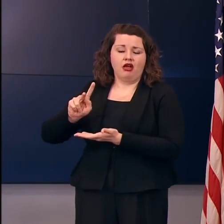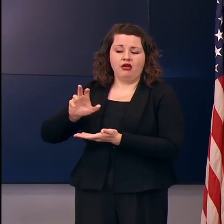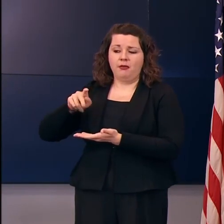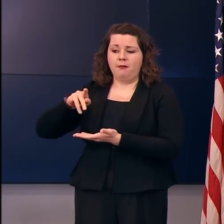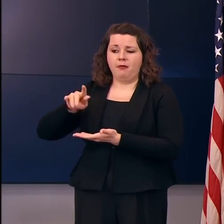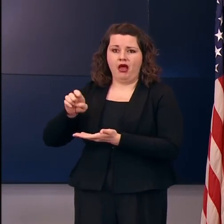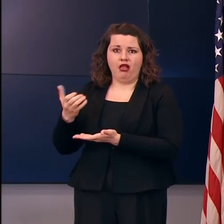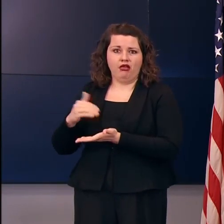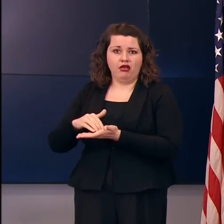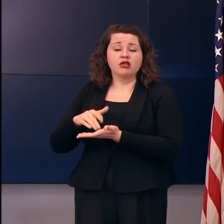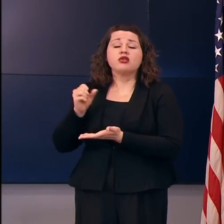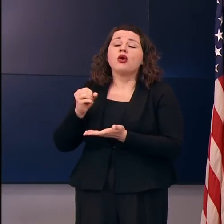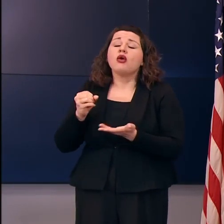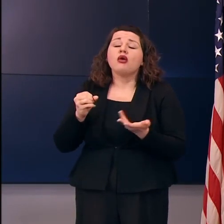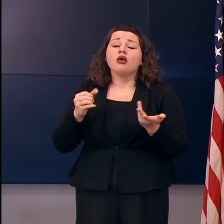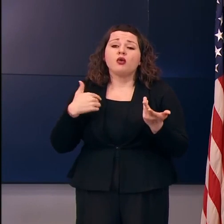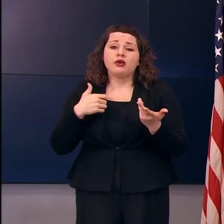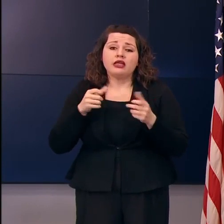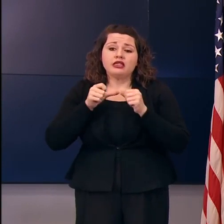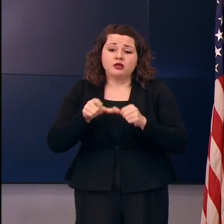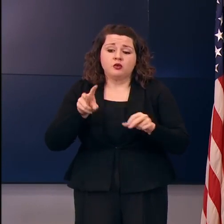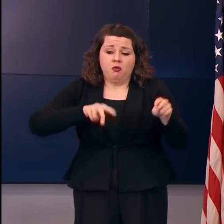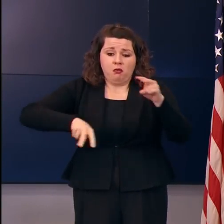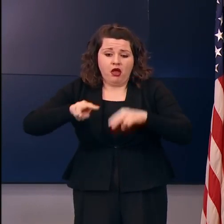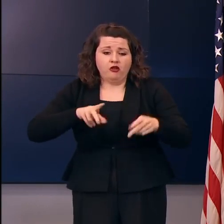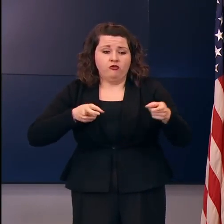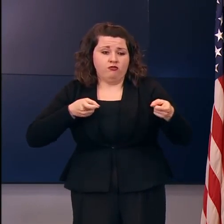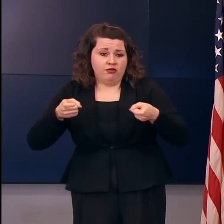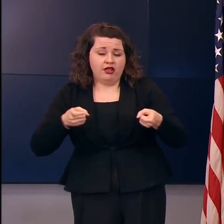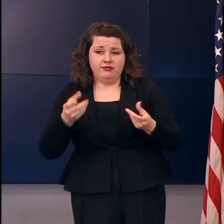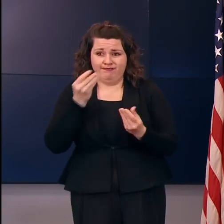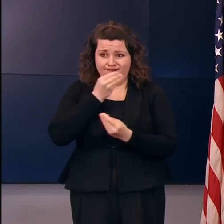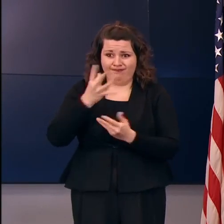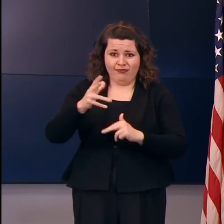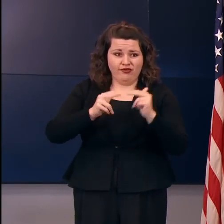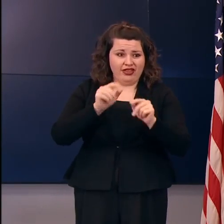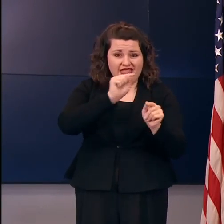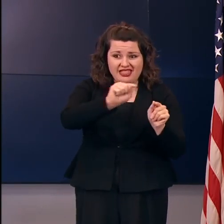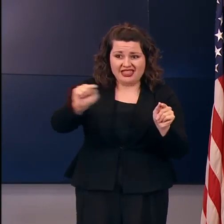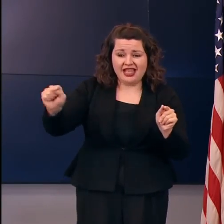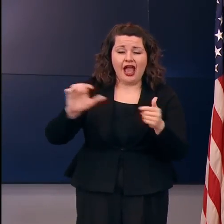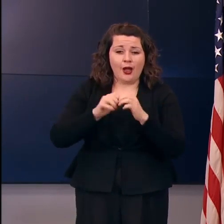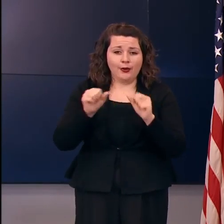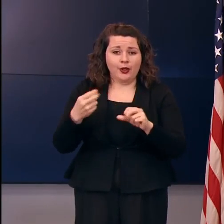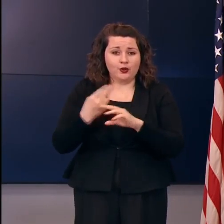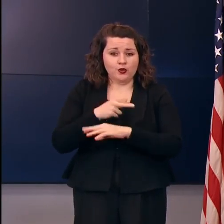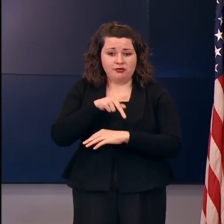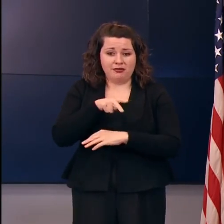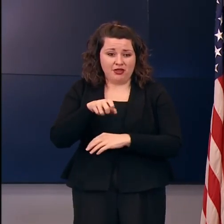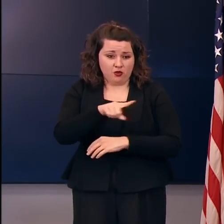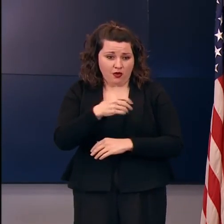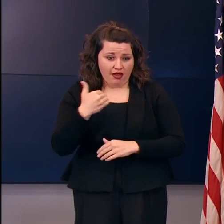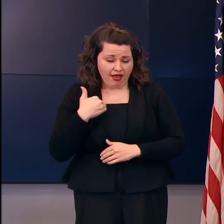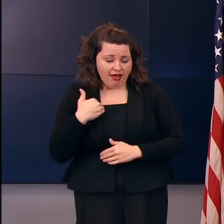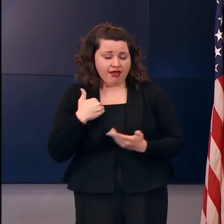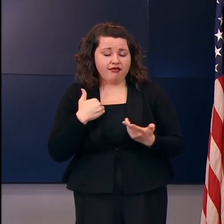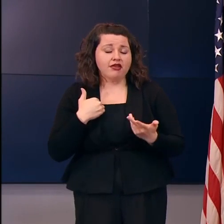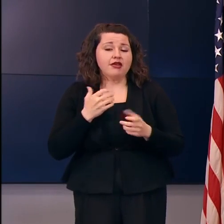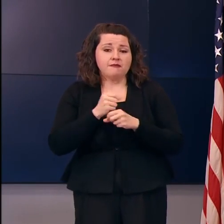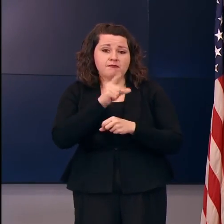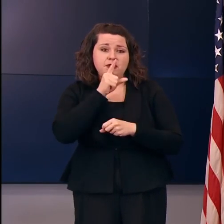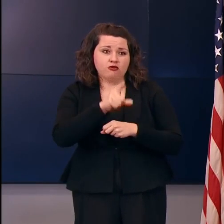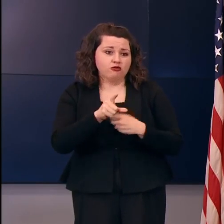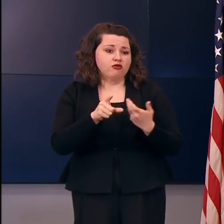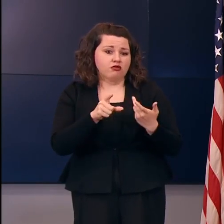to monitor, manage, to let facilities know how they can utilize the PPE that they have, to make sure